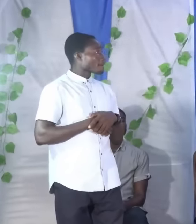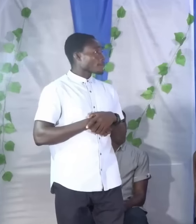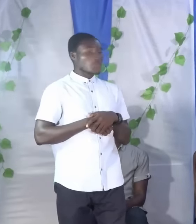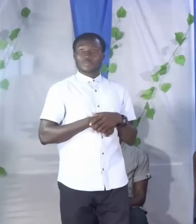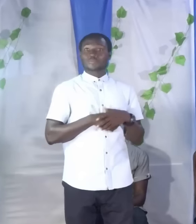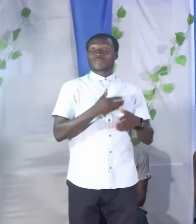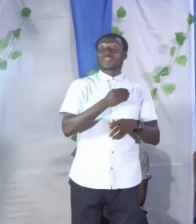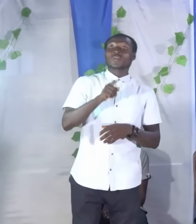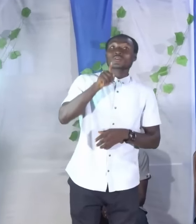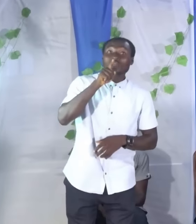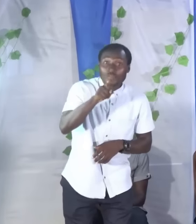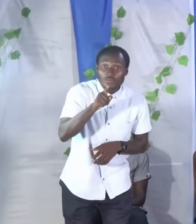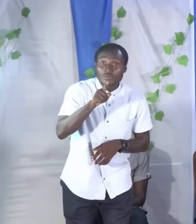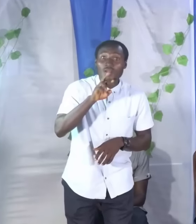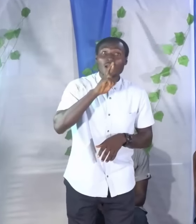moni asa se so nkyere